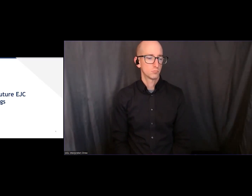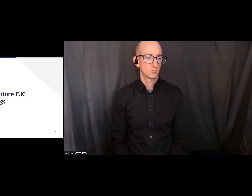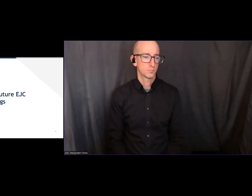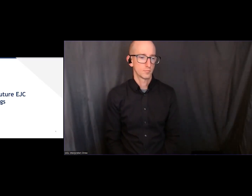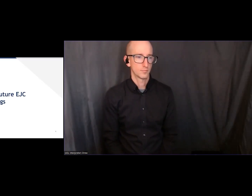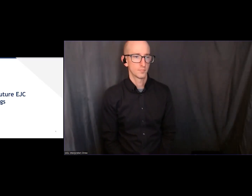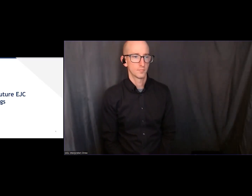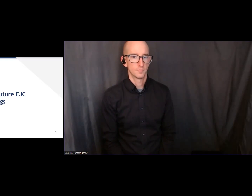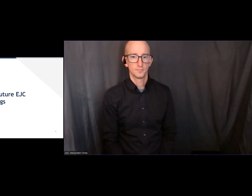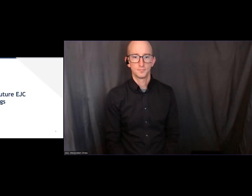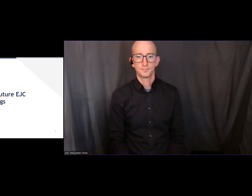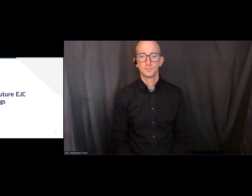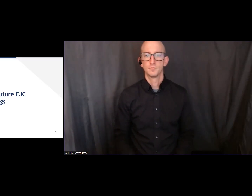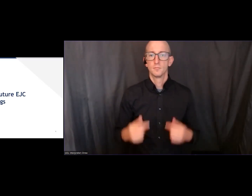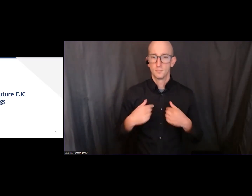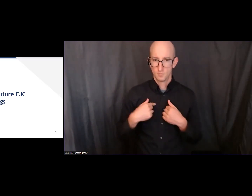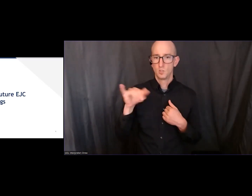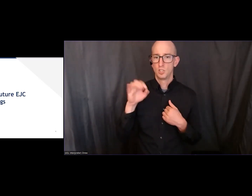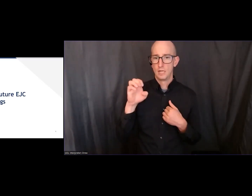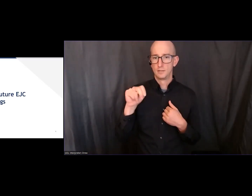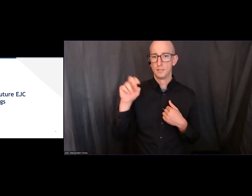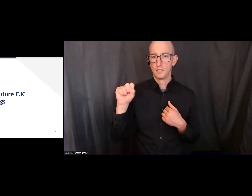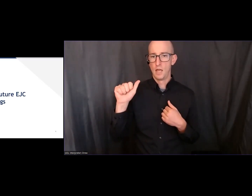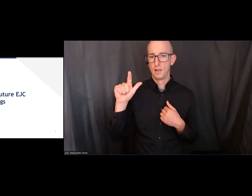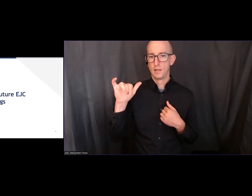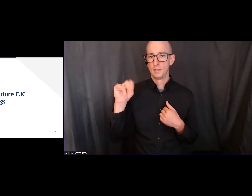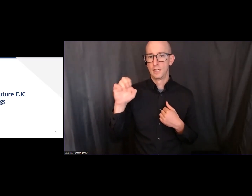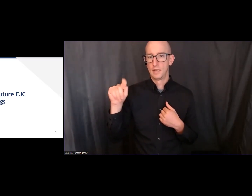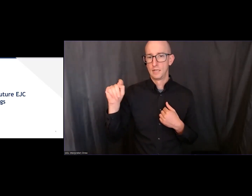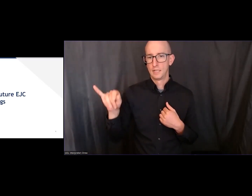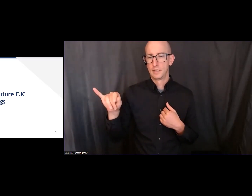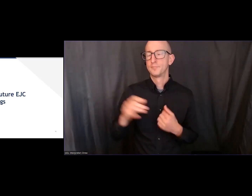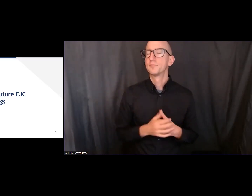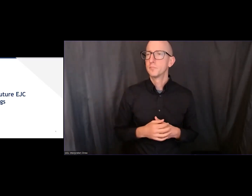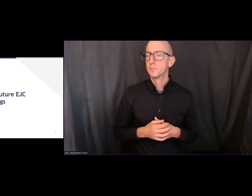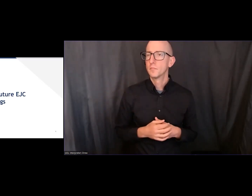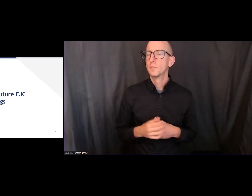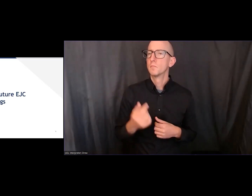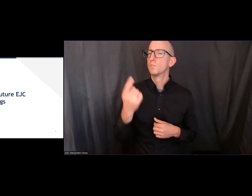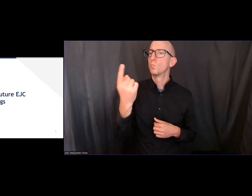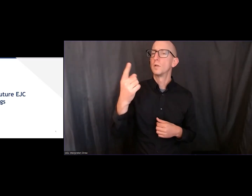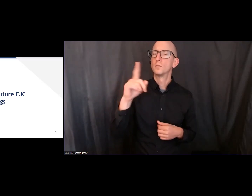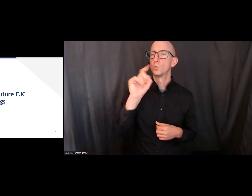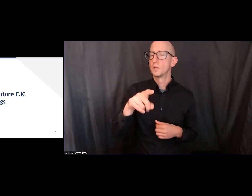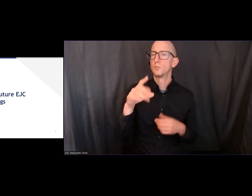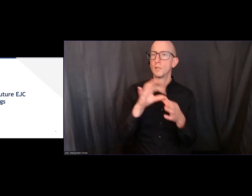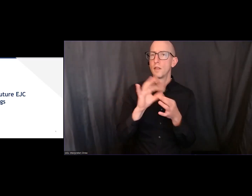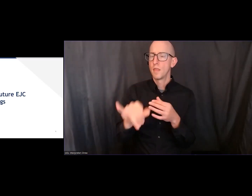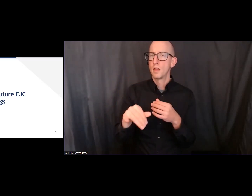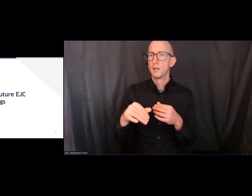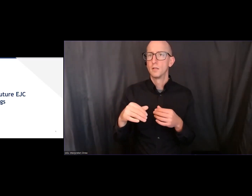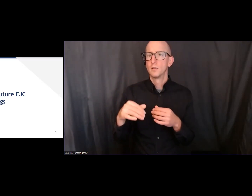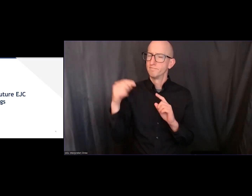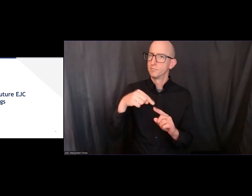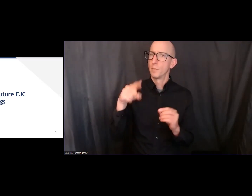This is Jen Salonetti speaking. I guess one of my questions for that would pertain to the working